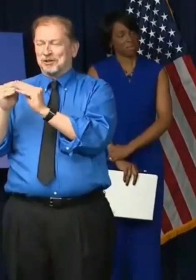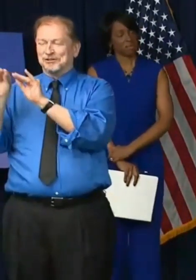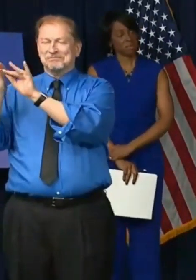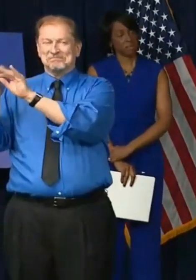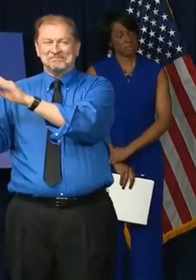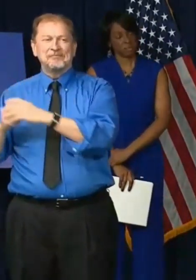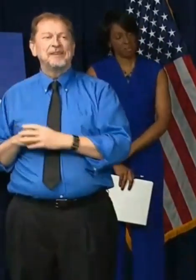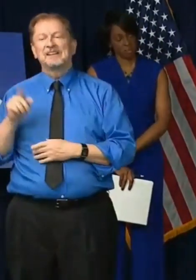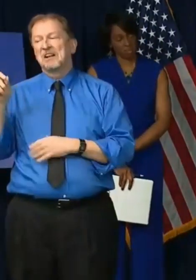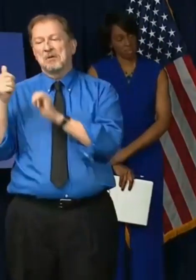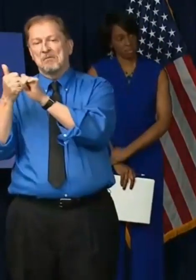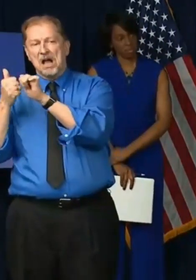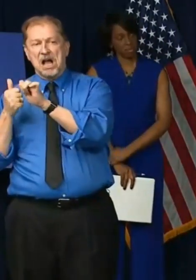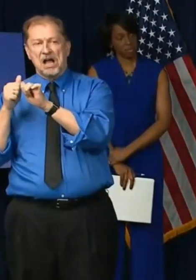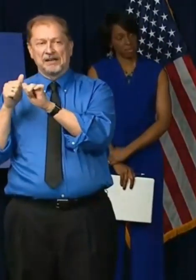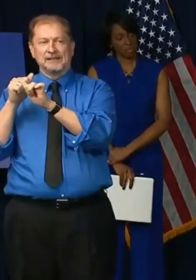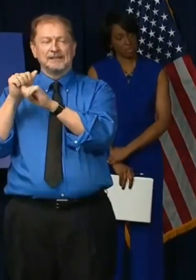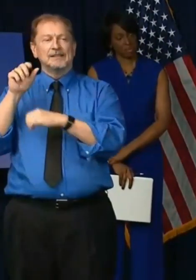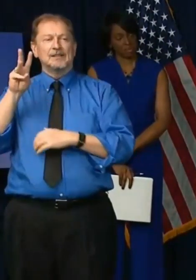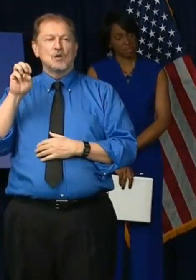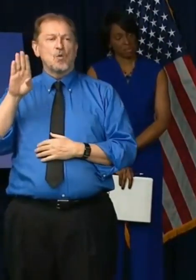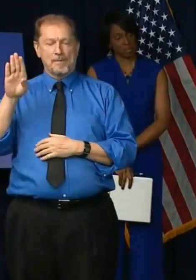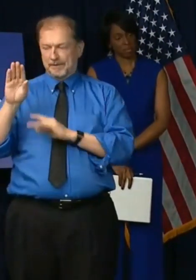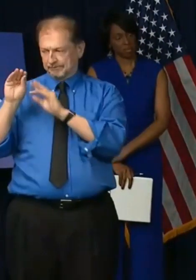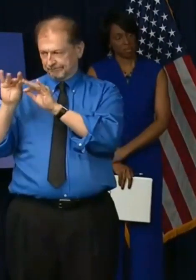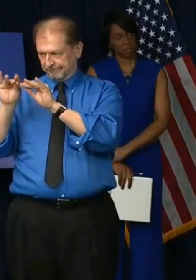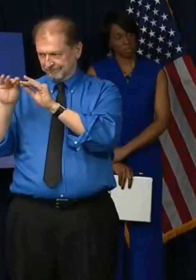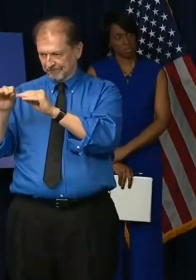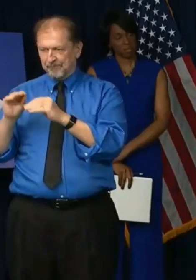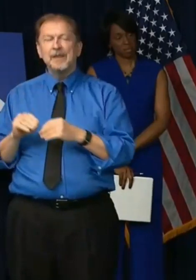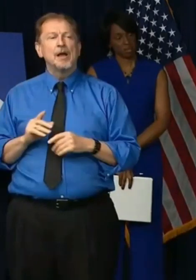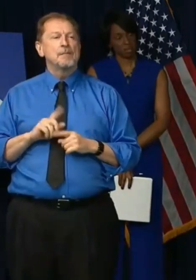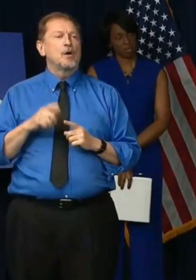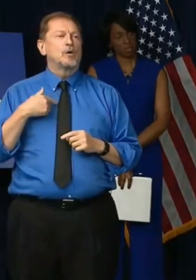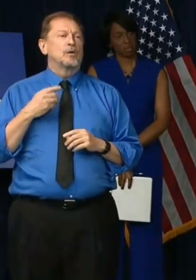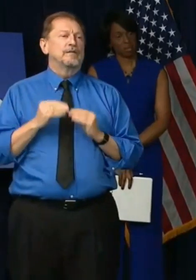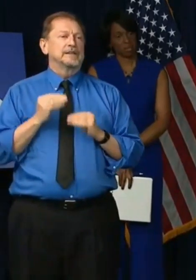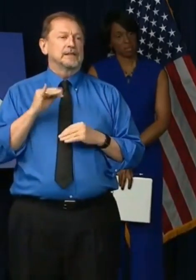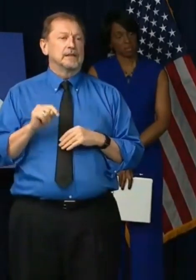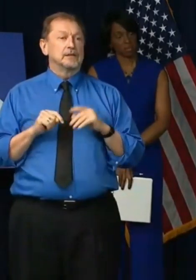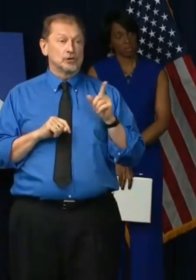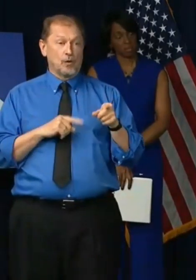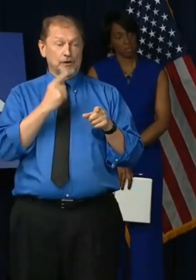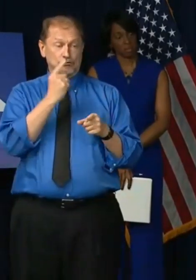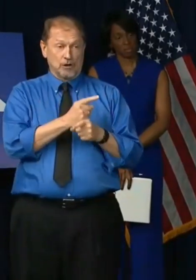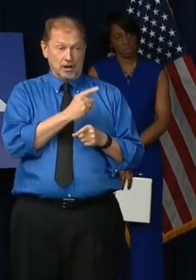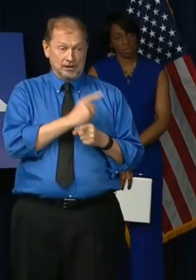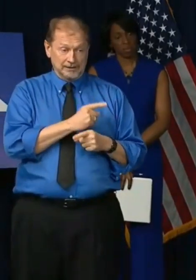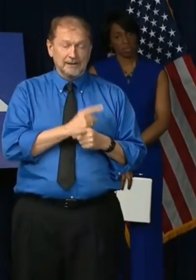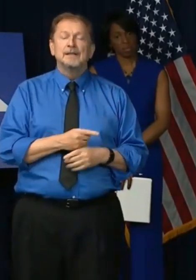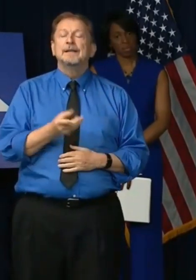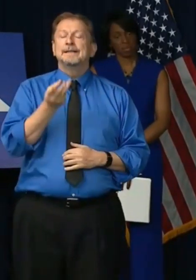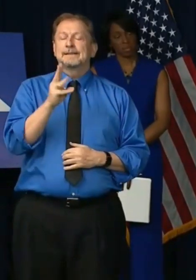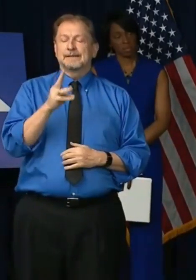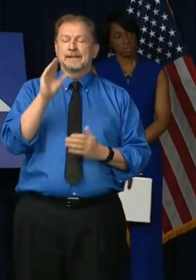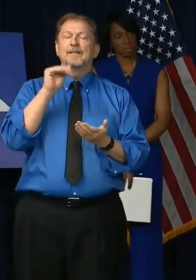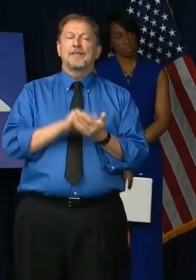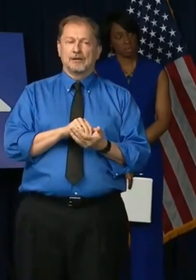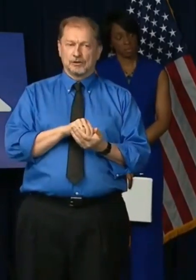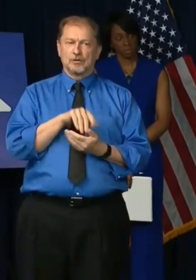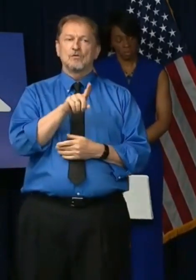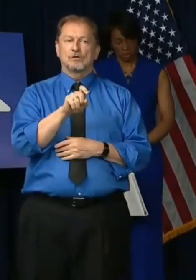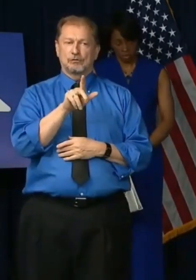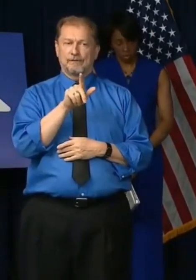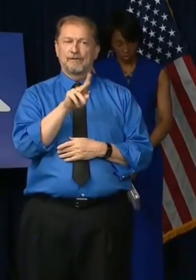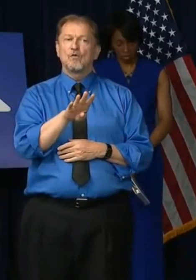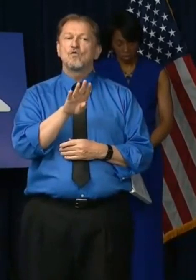It was a faulty input today, and we'll get it corrected. It is 16,124, I think,